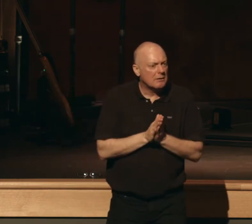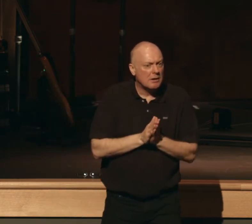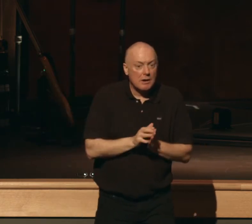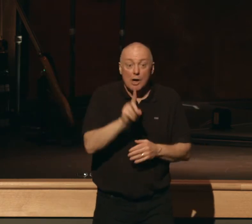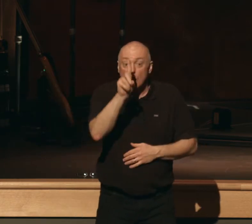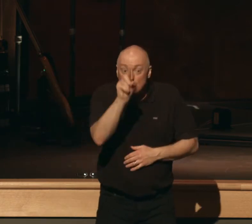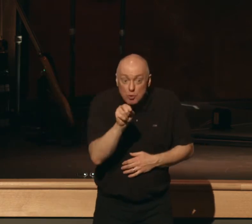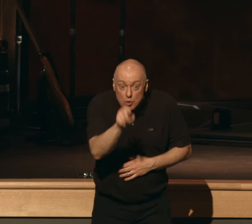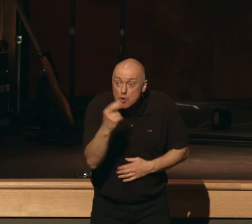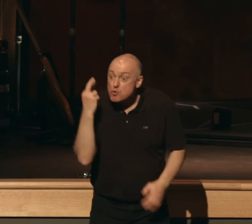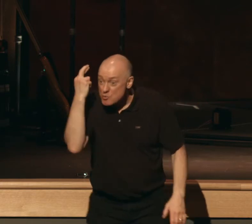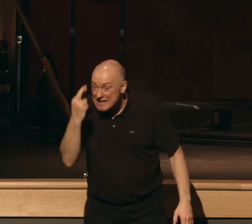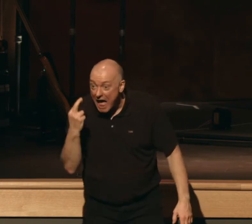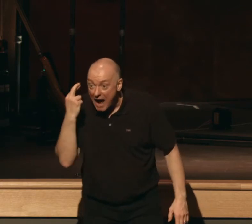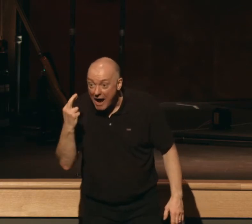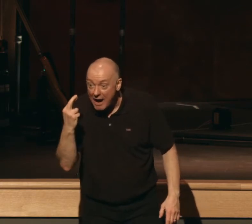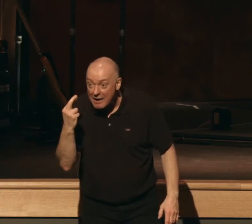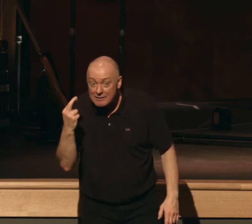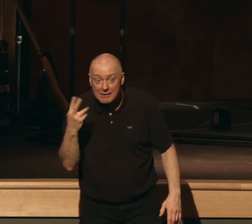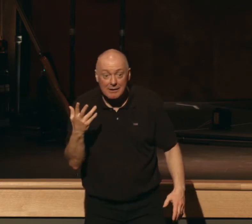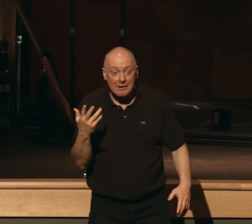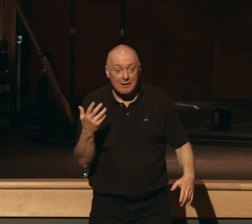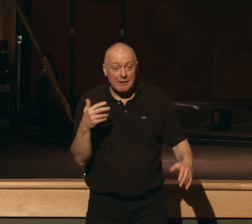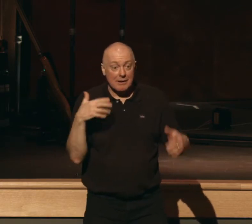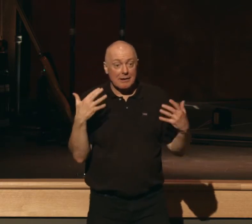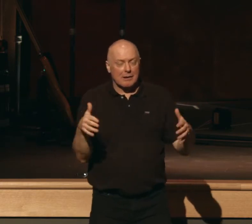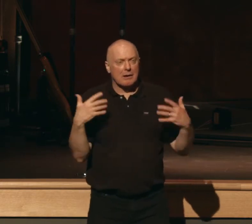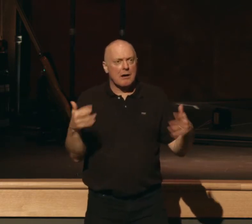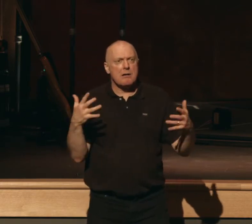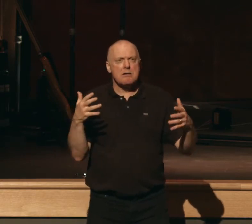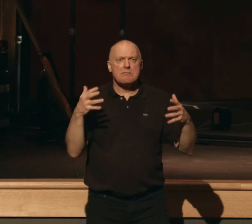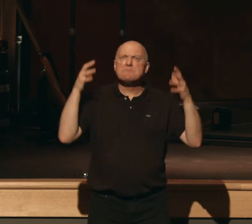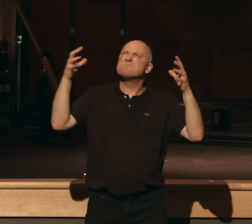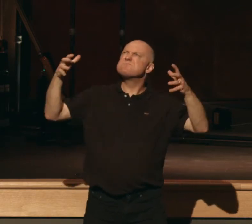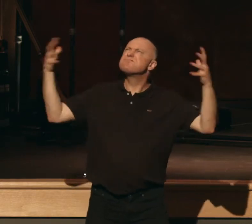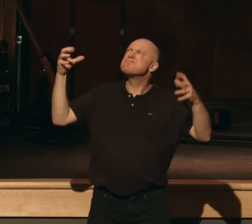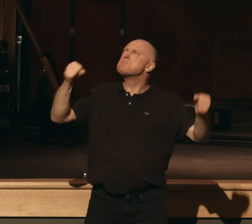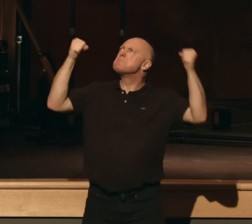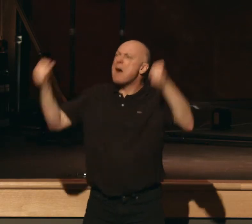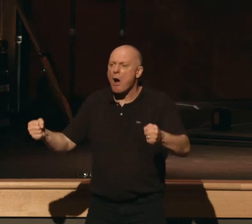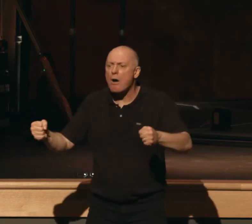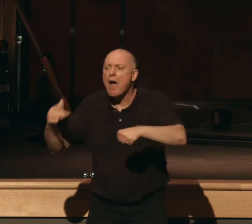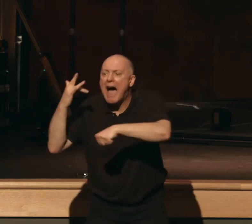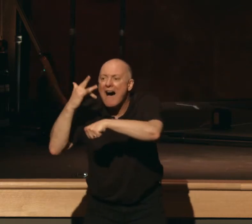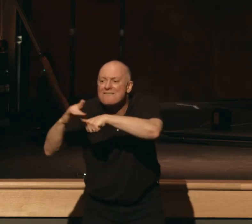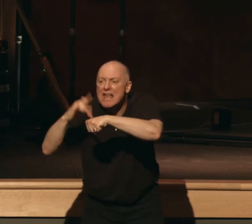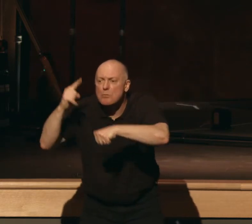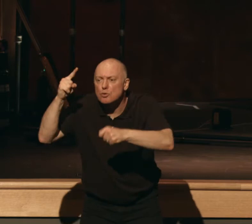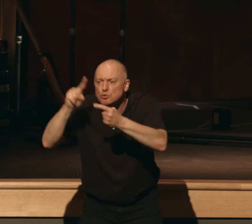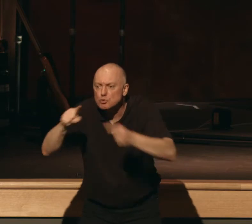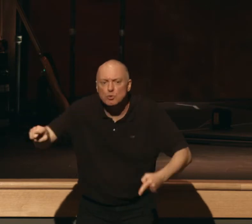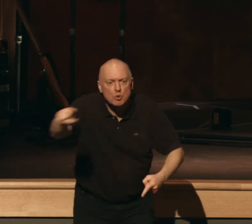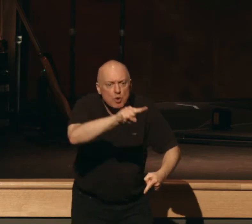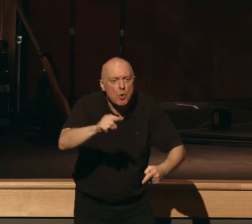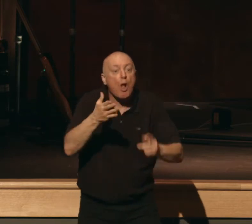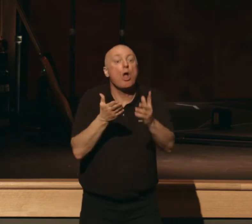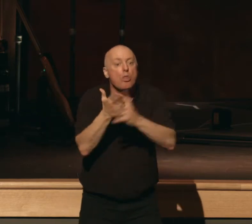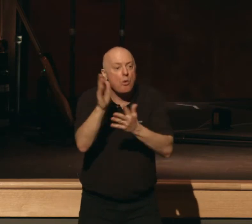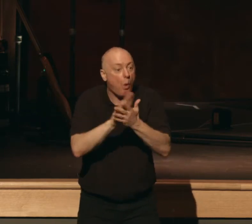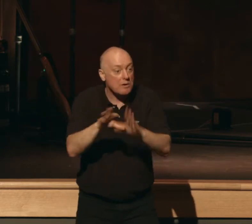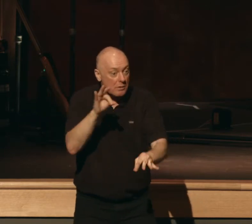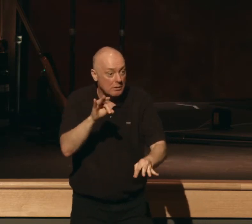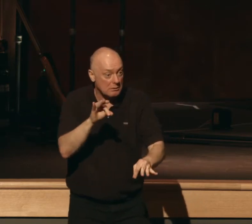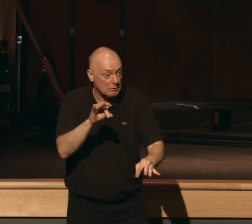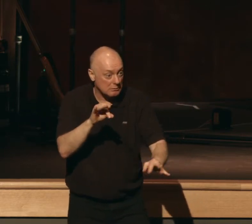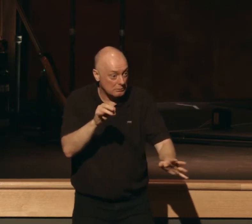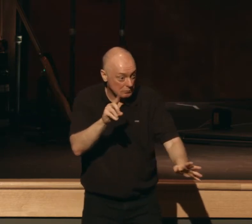do you realize the magnitude of the power that is available to you through the Holy